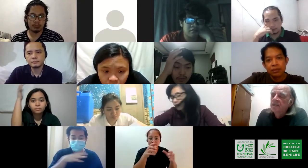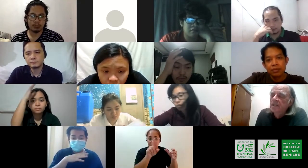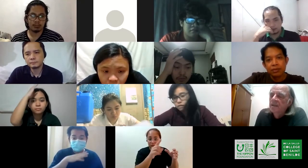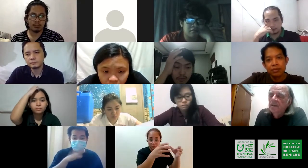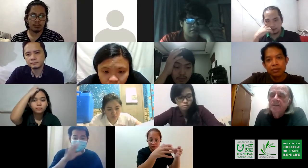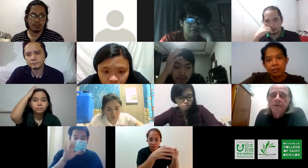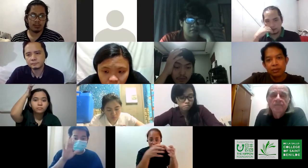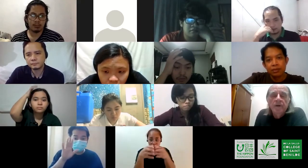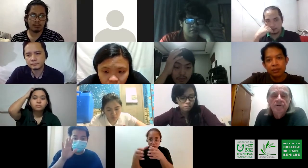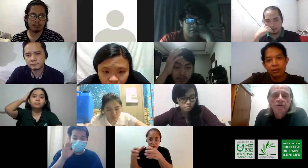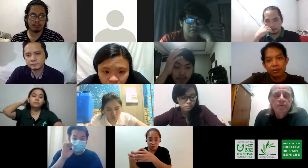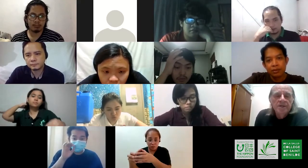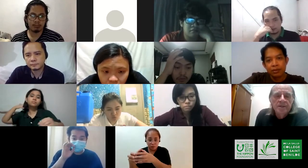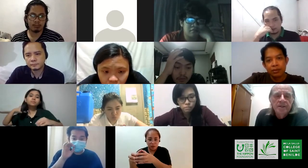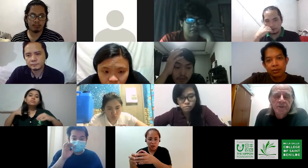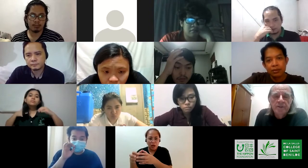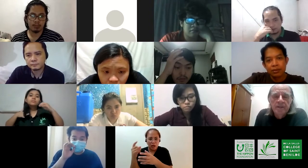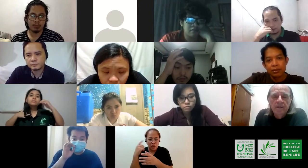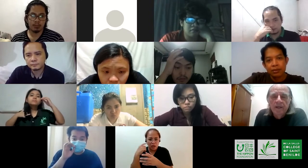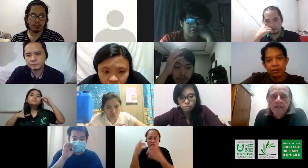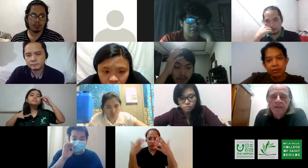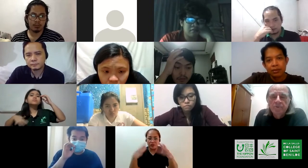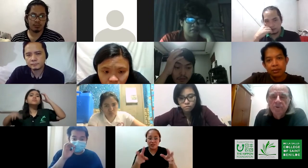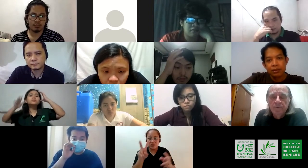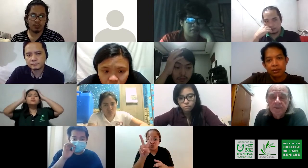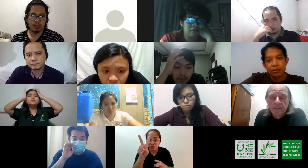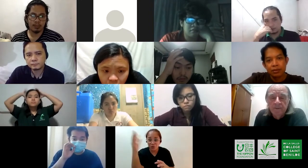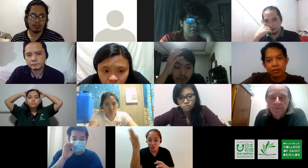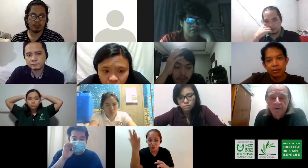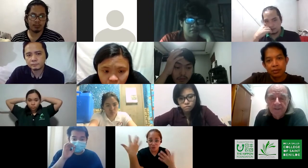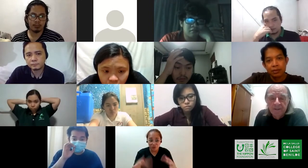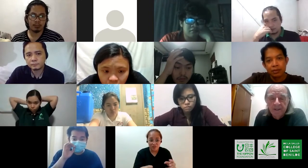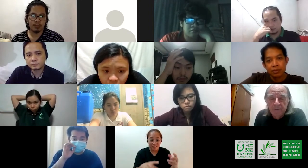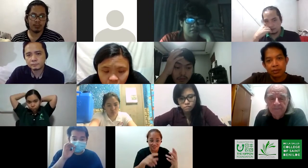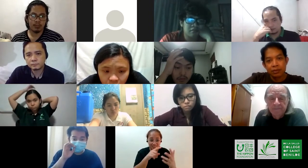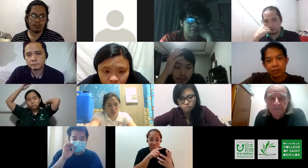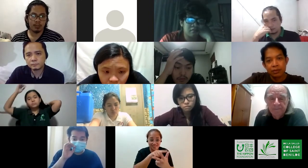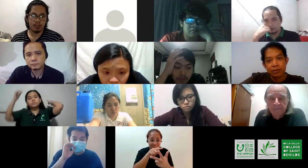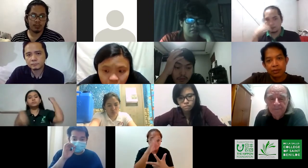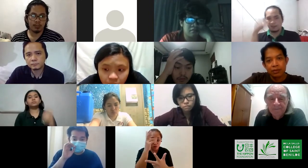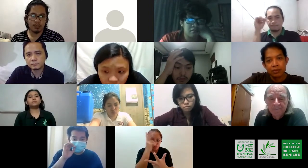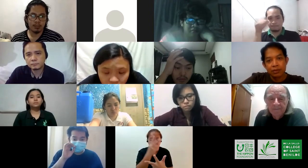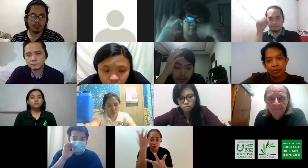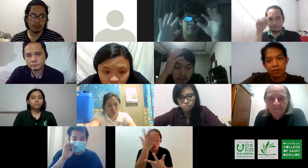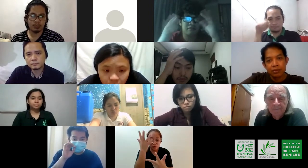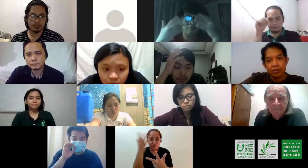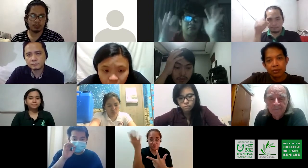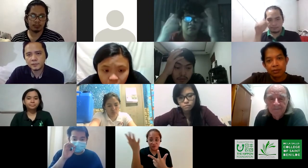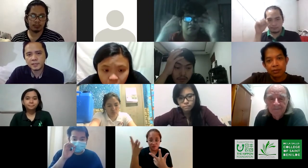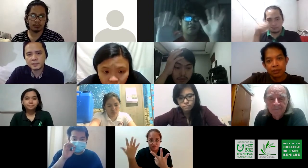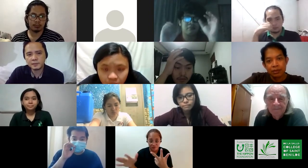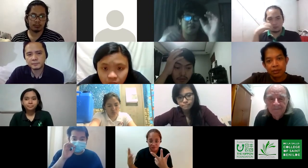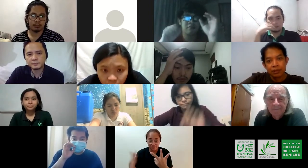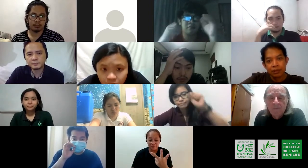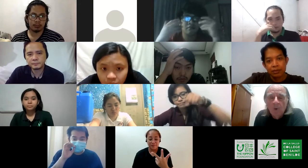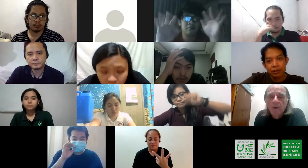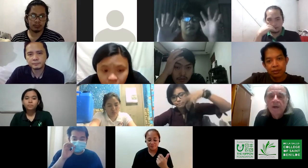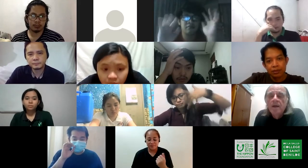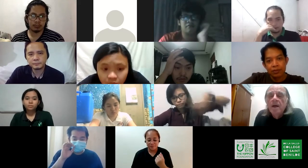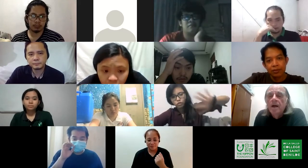I think you've done 2 presentation now, right? Each group has done 2 presentation. Yes, sir. Okay, I want